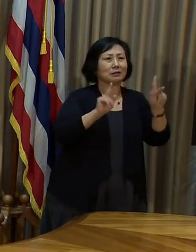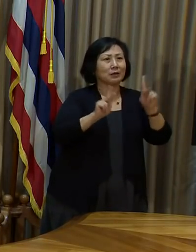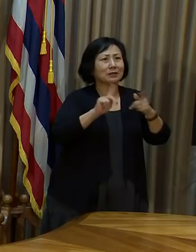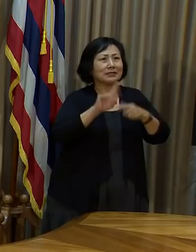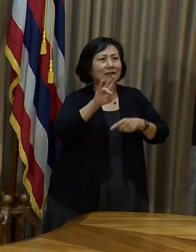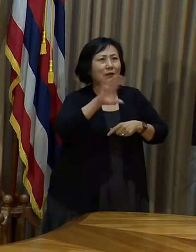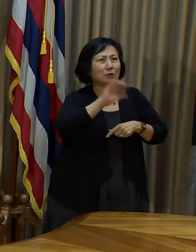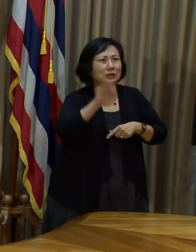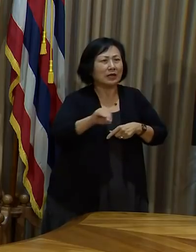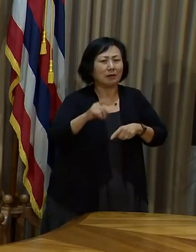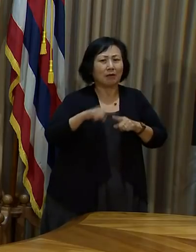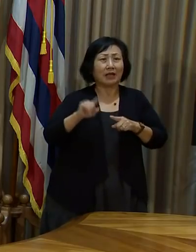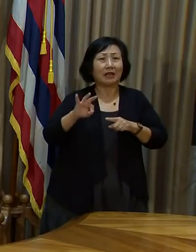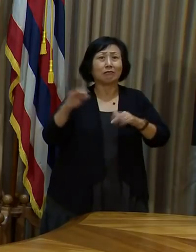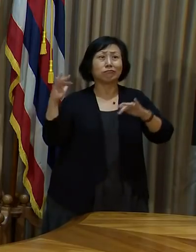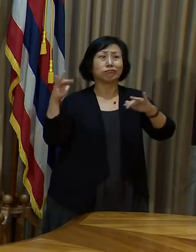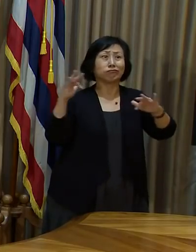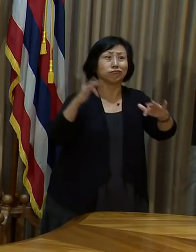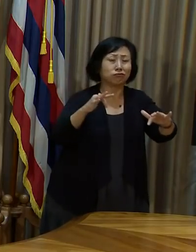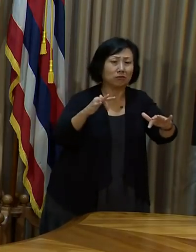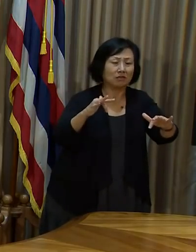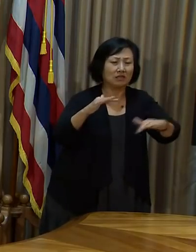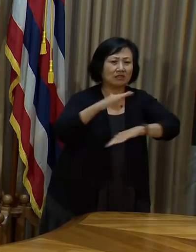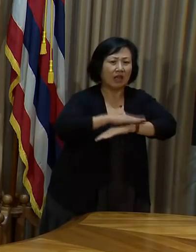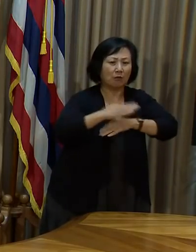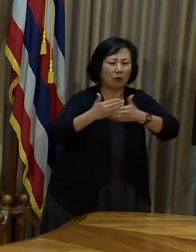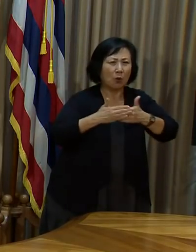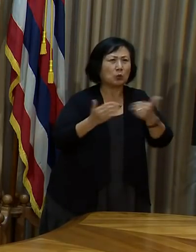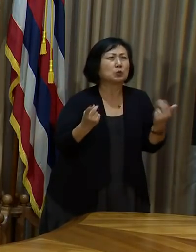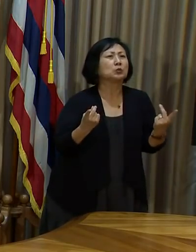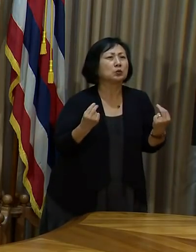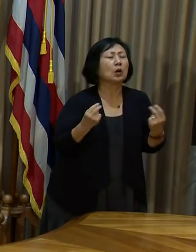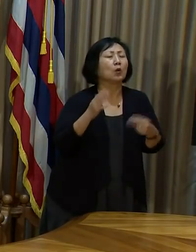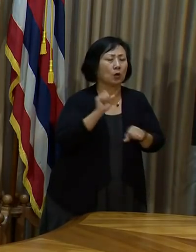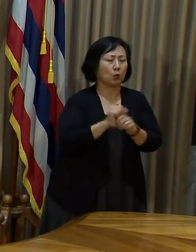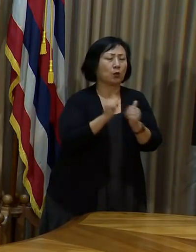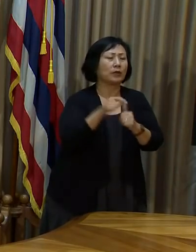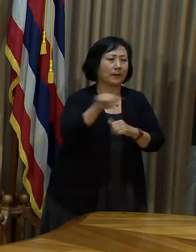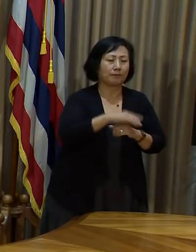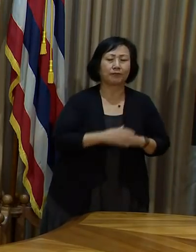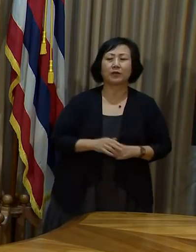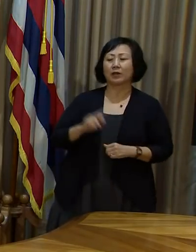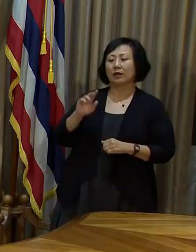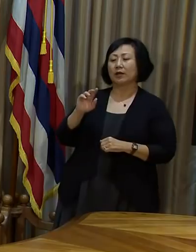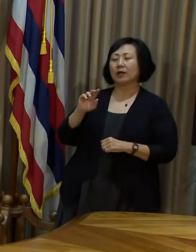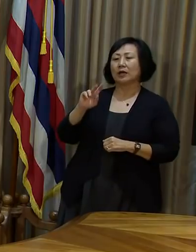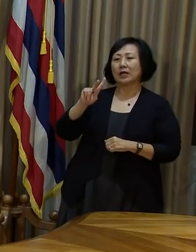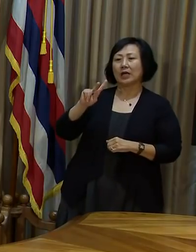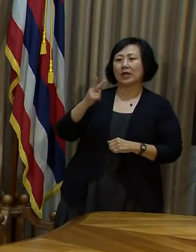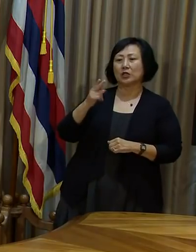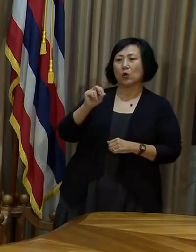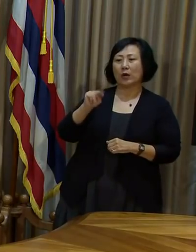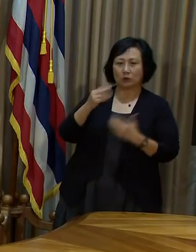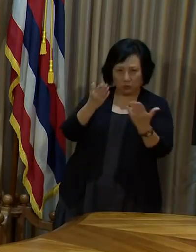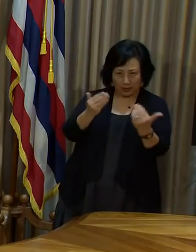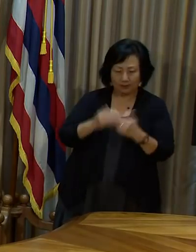75% capacity. All right, thank you very much, Governor. Manolo, KHON, go ahead.